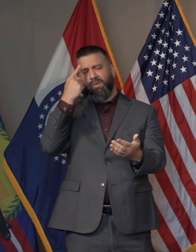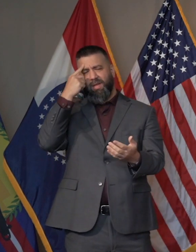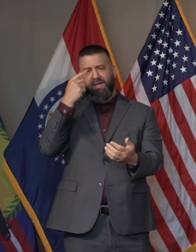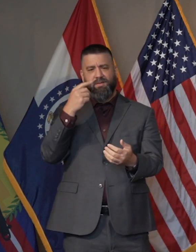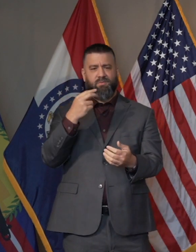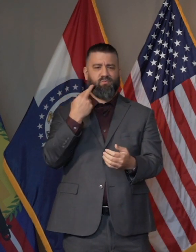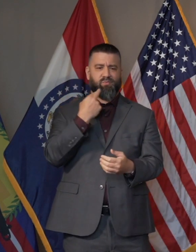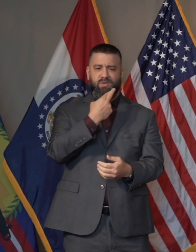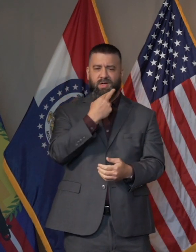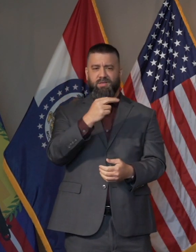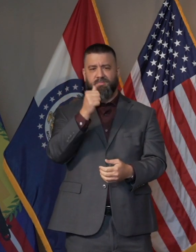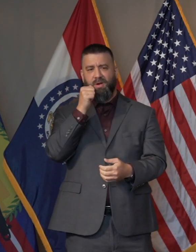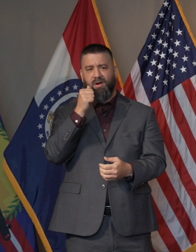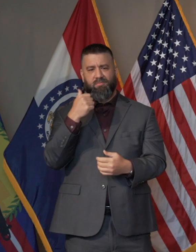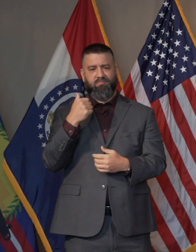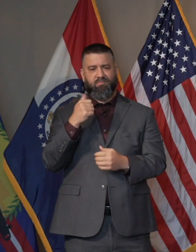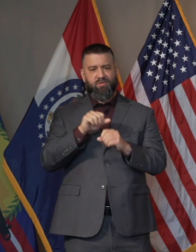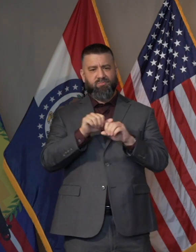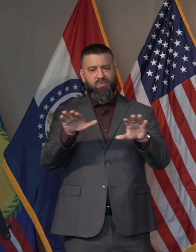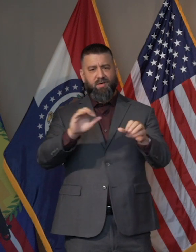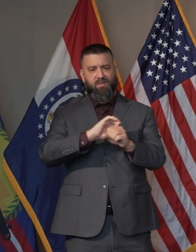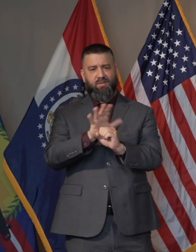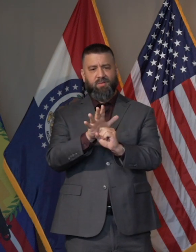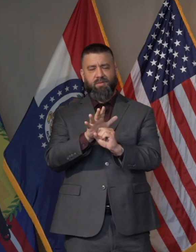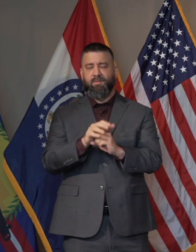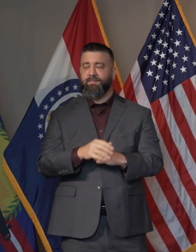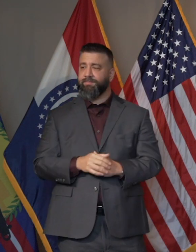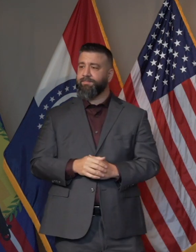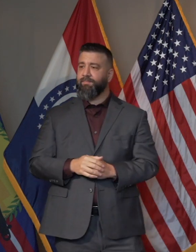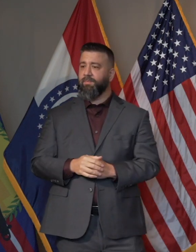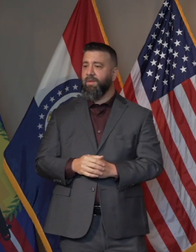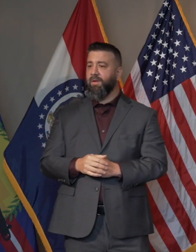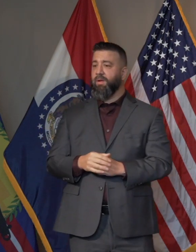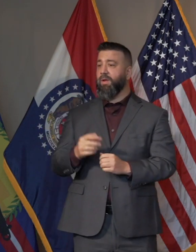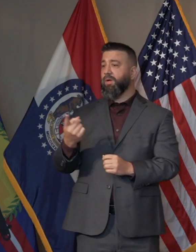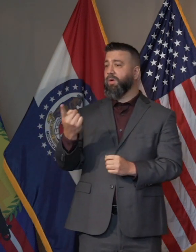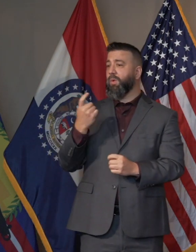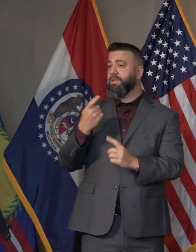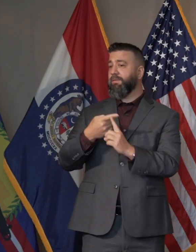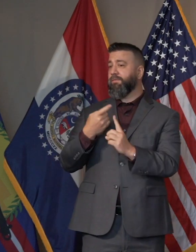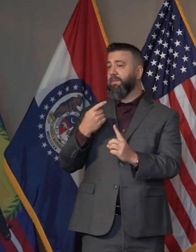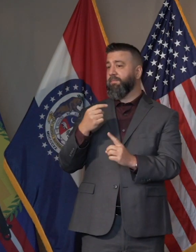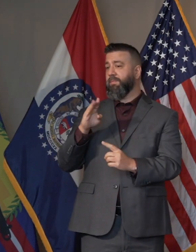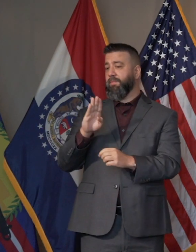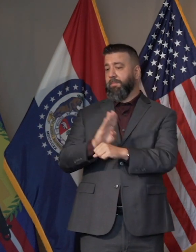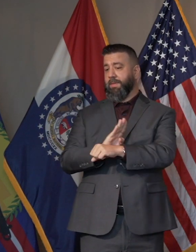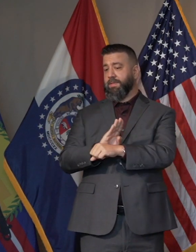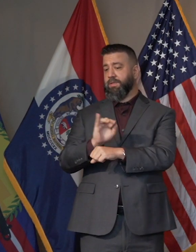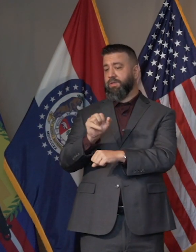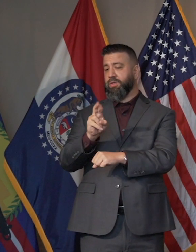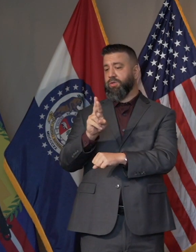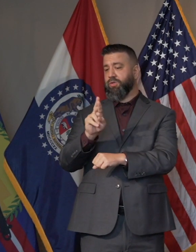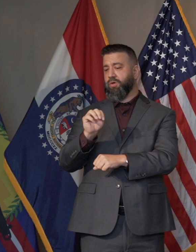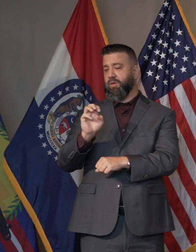particular are? So the question from the Business Journal is,